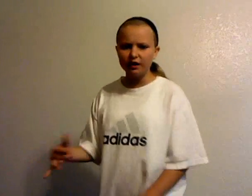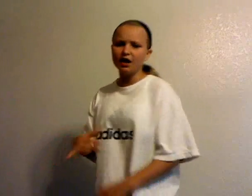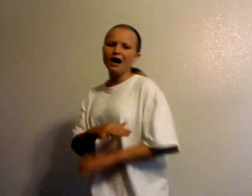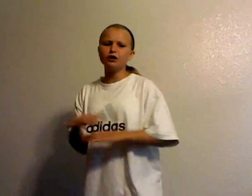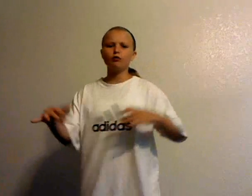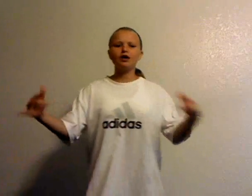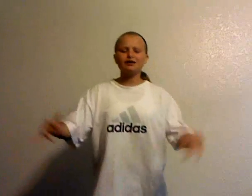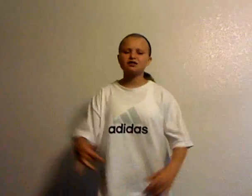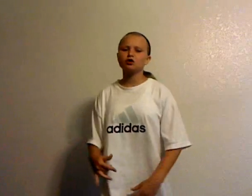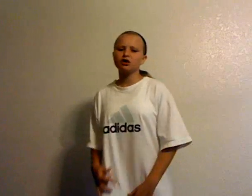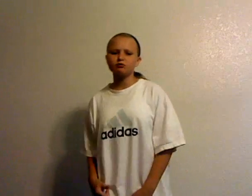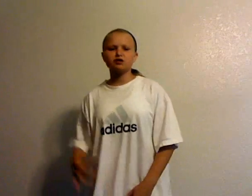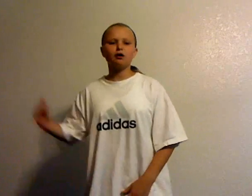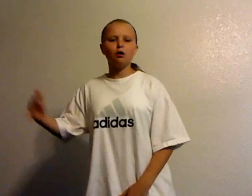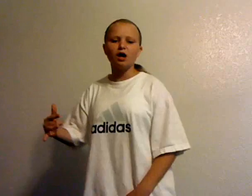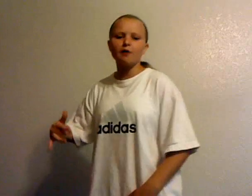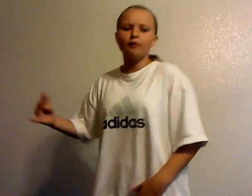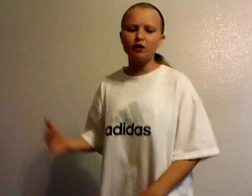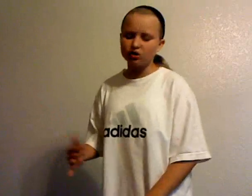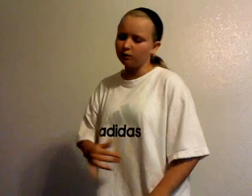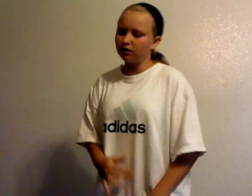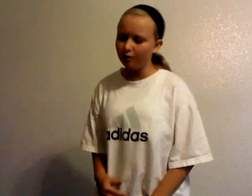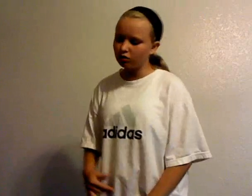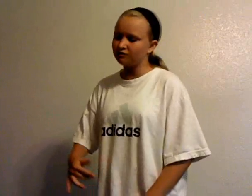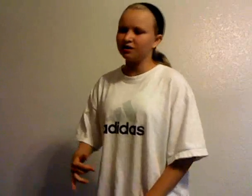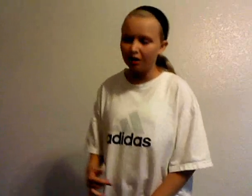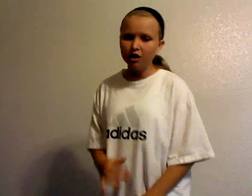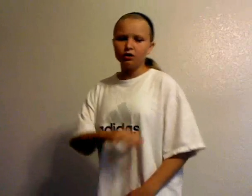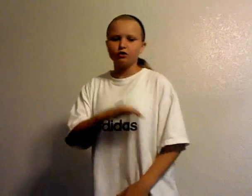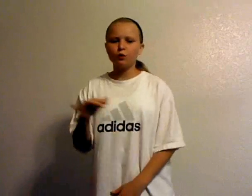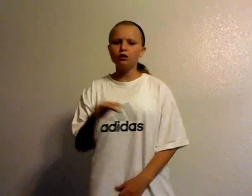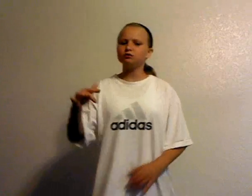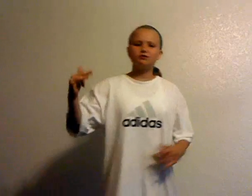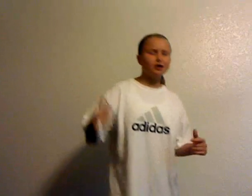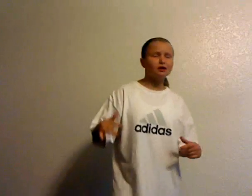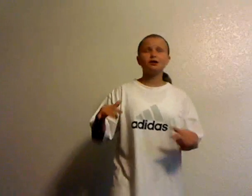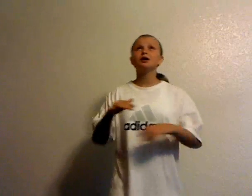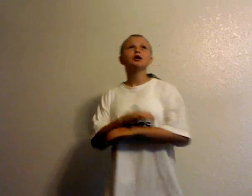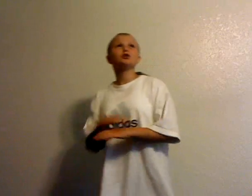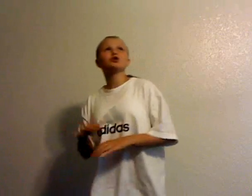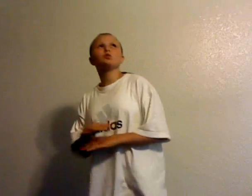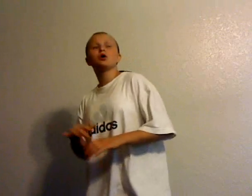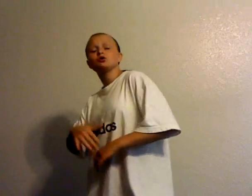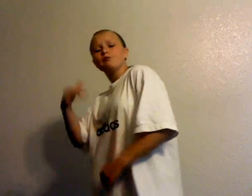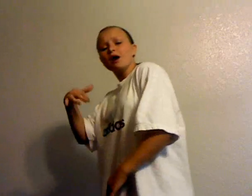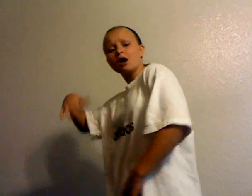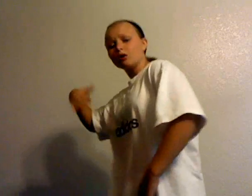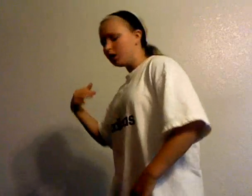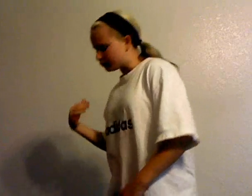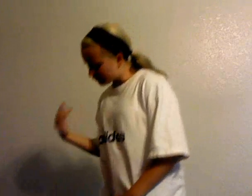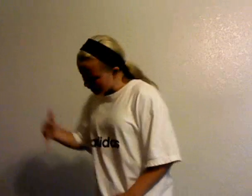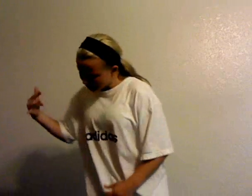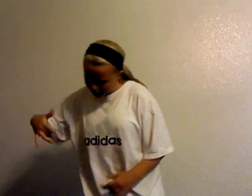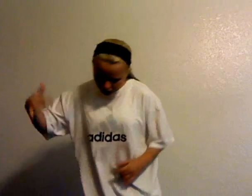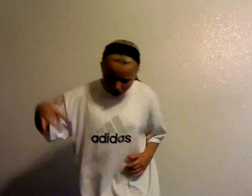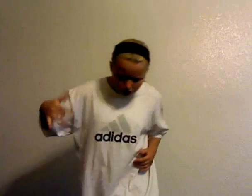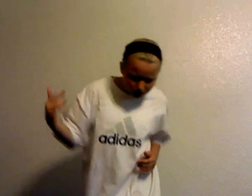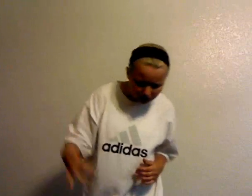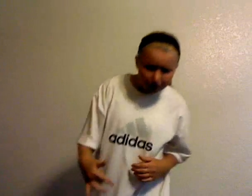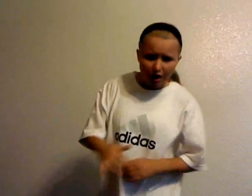away. I love you God, I say you never say, oh, I am a witch on them to this day. Don't run today, don't run tomorrow, today is the whole day.